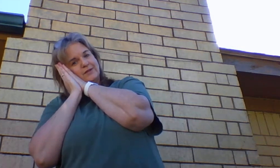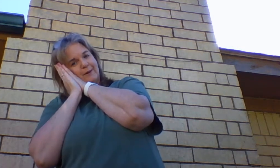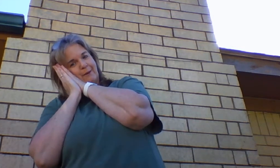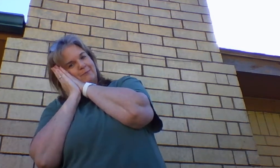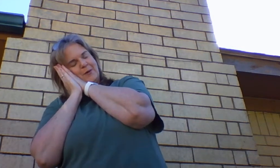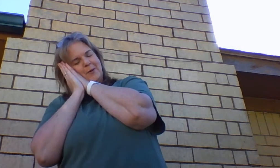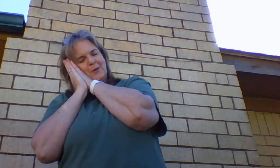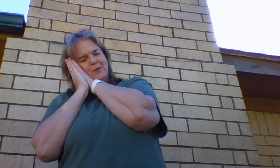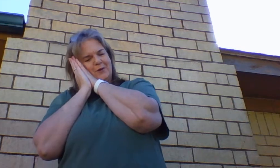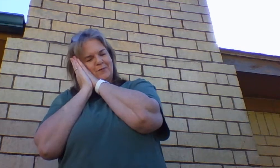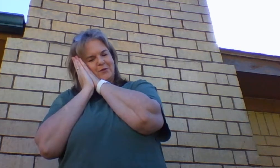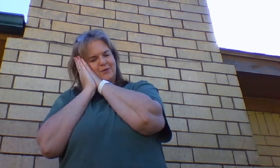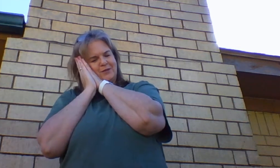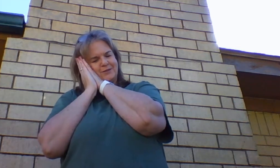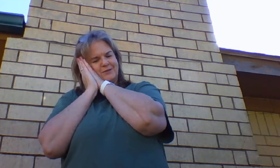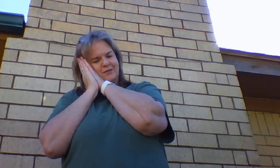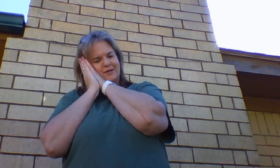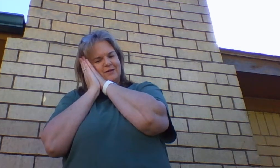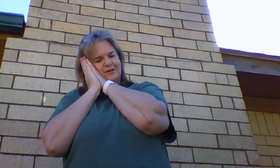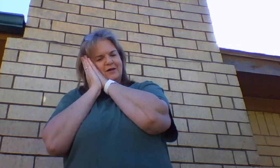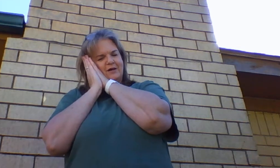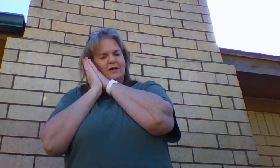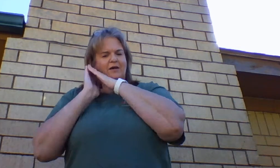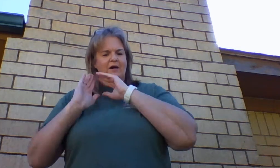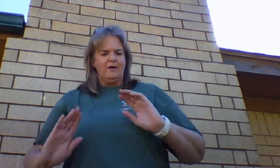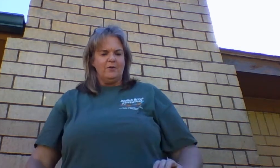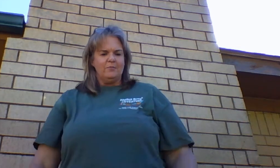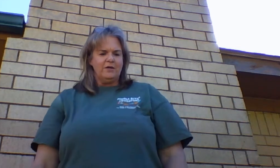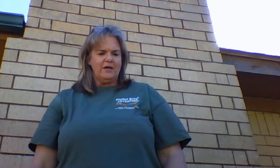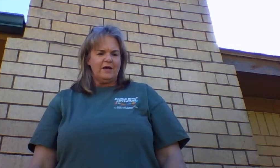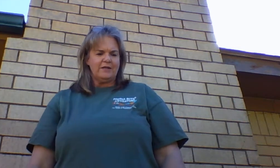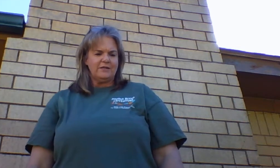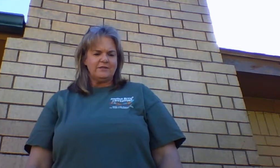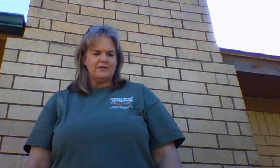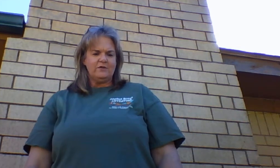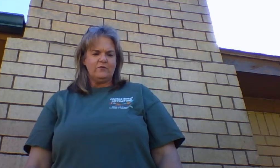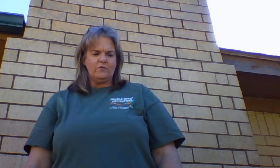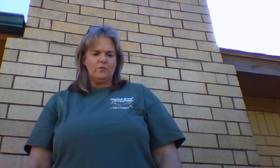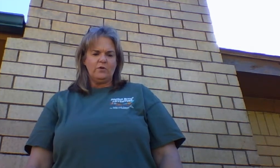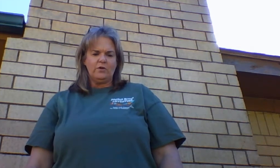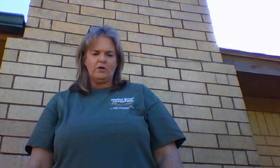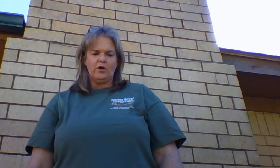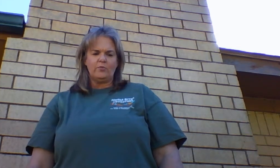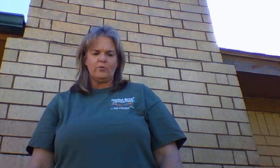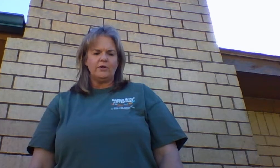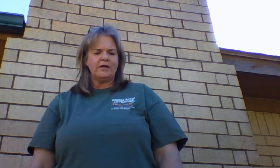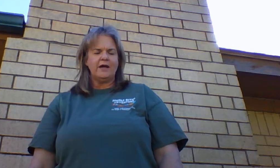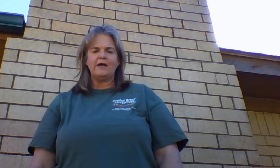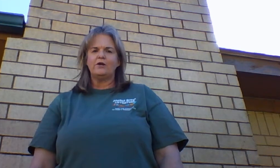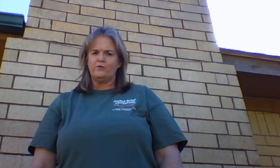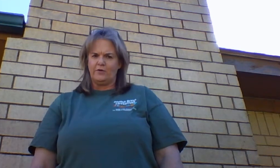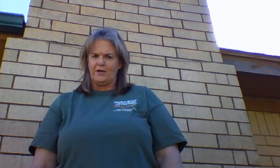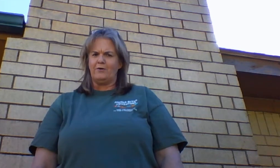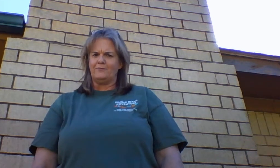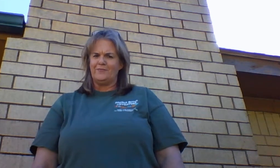bedtime, whatever you need it to be. And I think that's it for our pre-K'er for now.